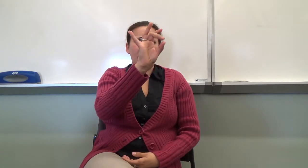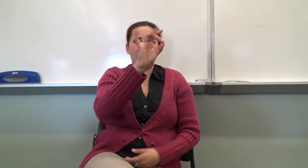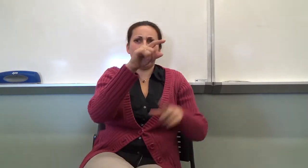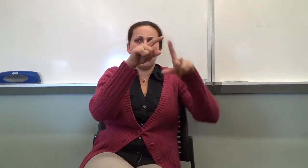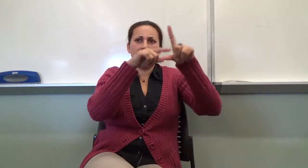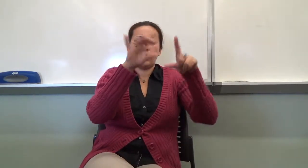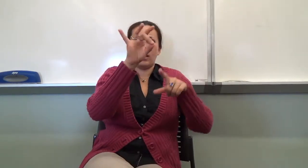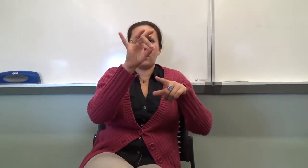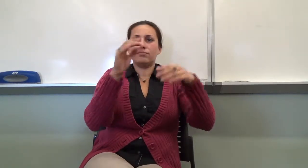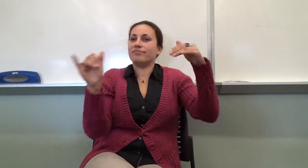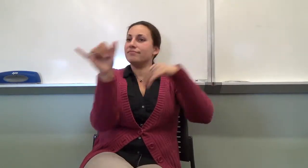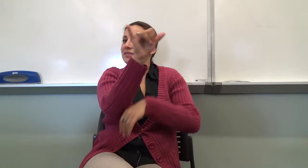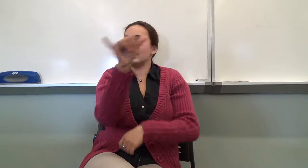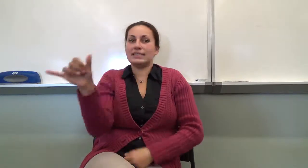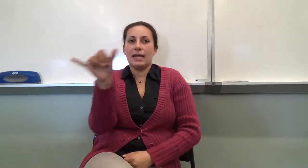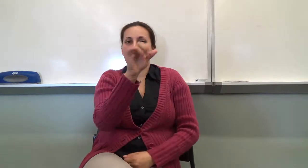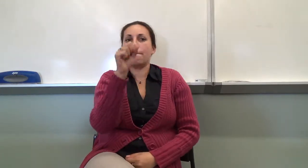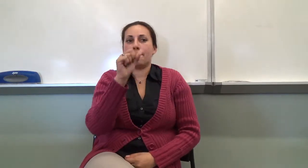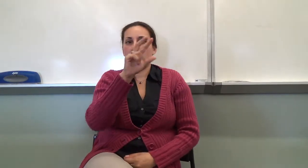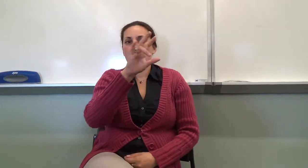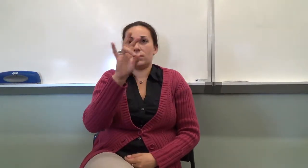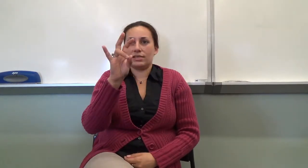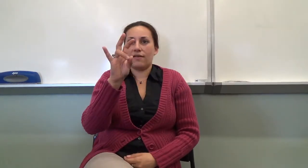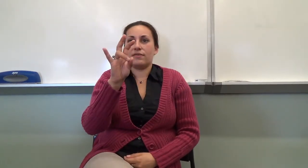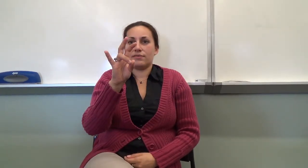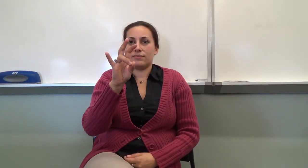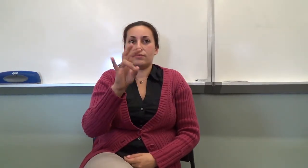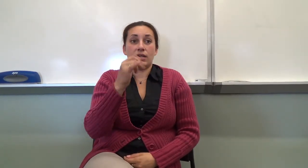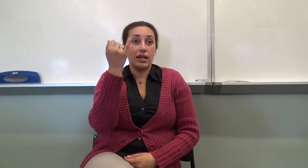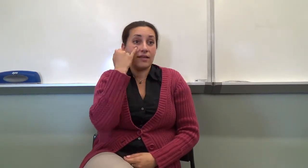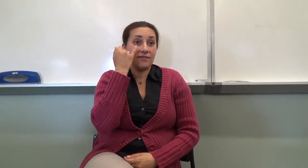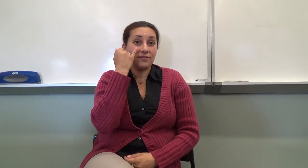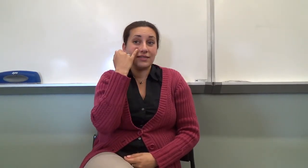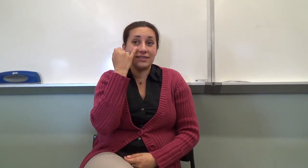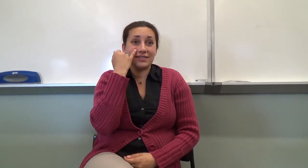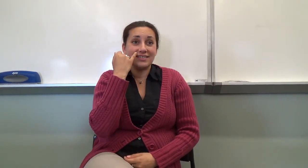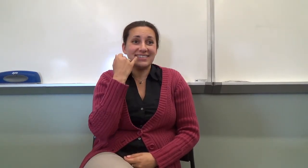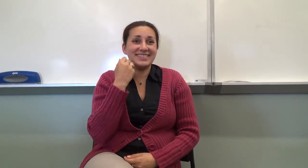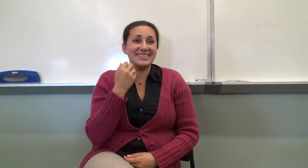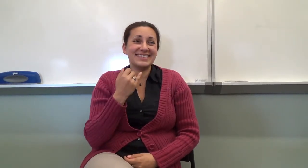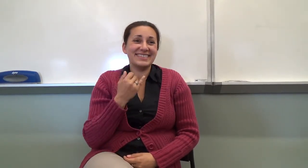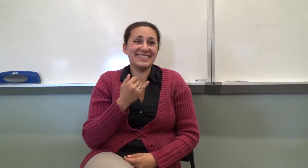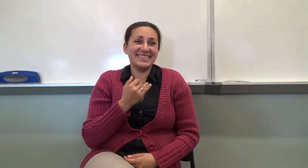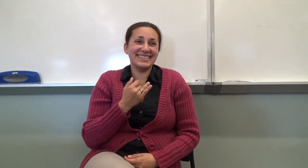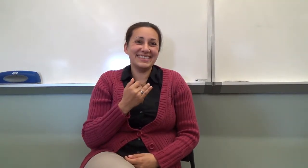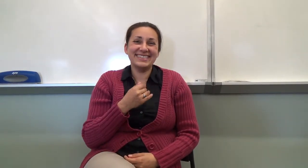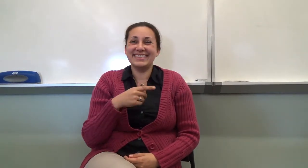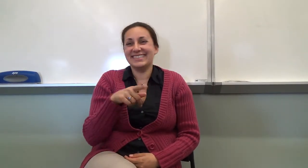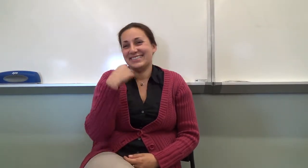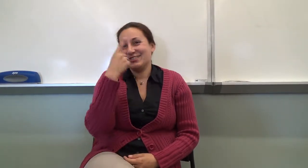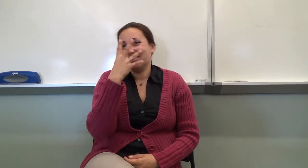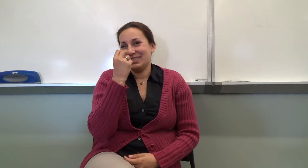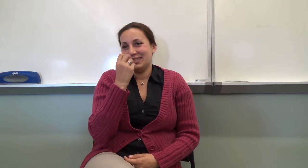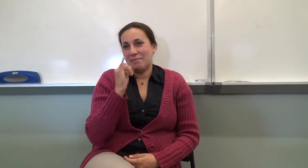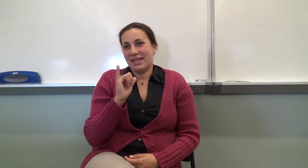right. Okay. If this is 37, what's 2? 37. That would